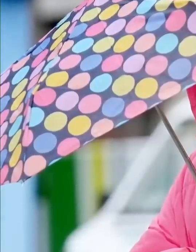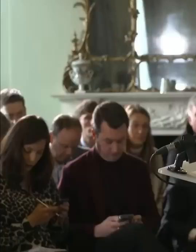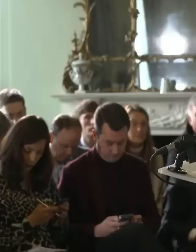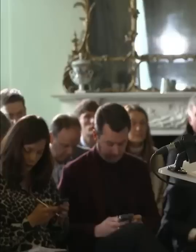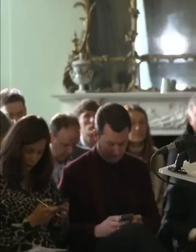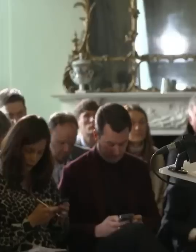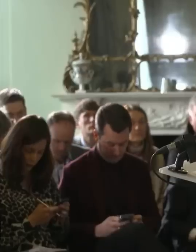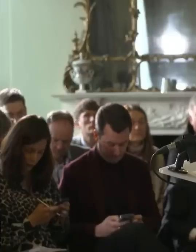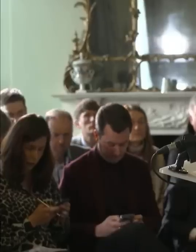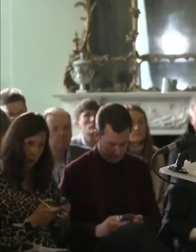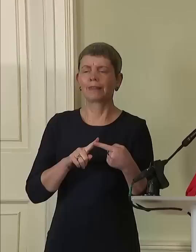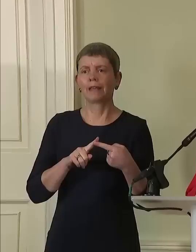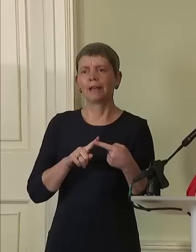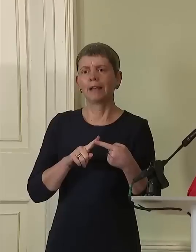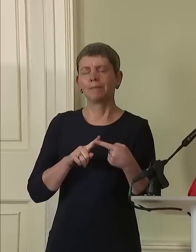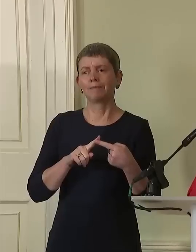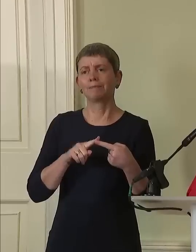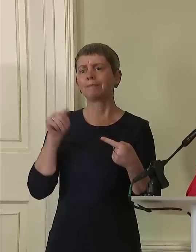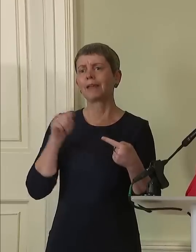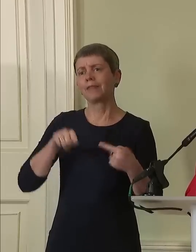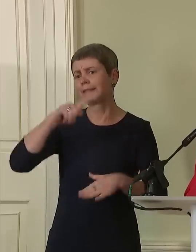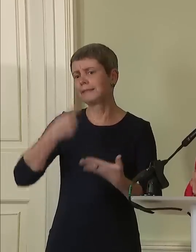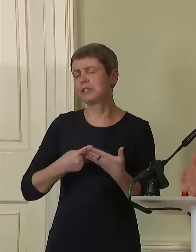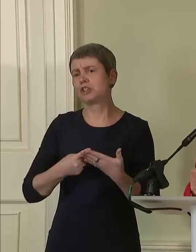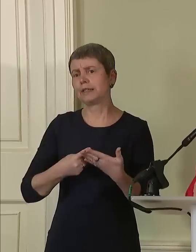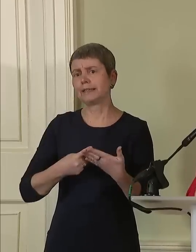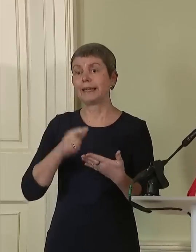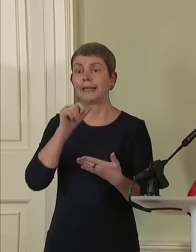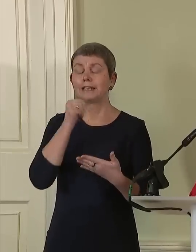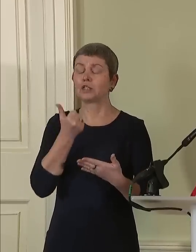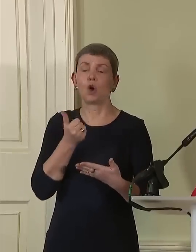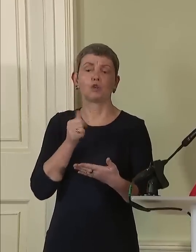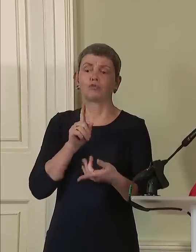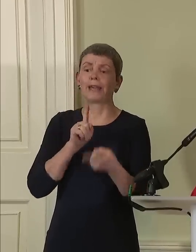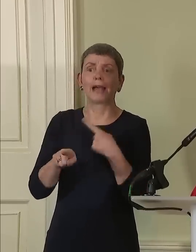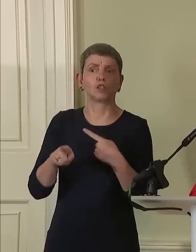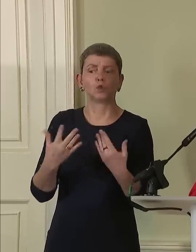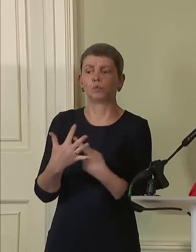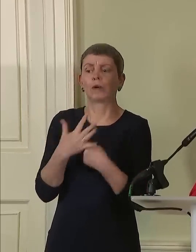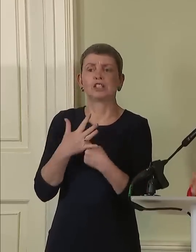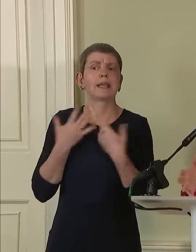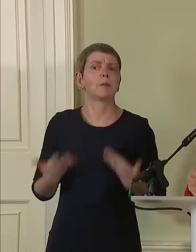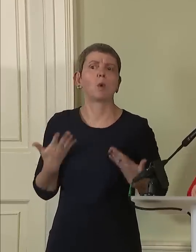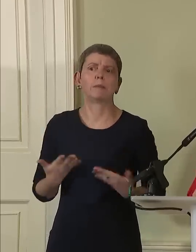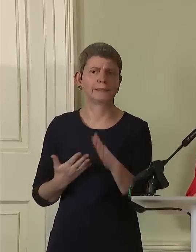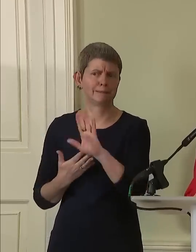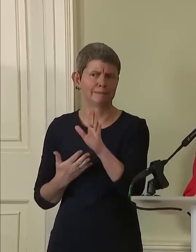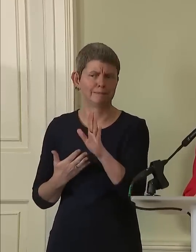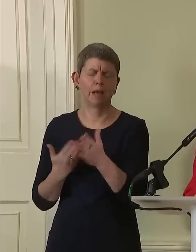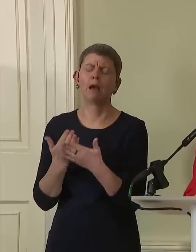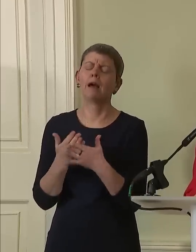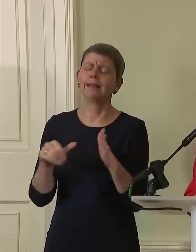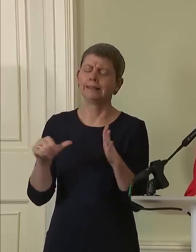prison. But this decision is not a reaction to short-term pressures. Of course, there are difficult